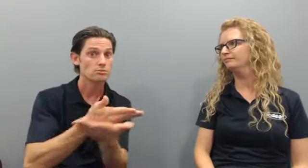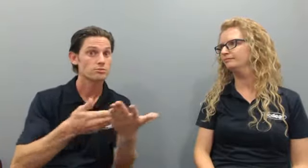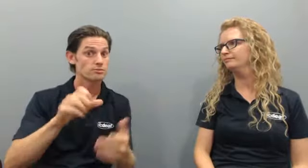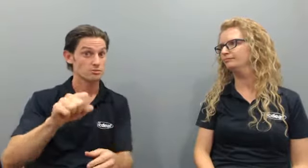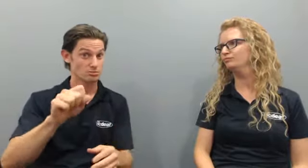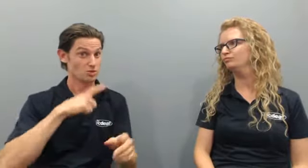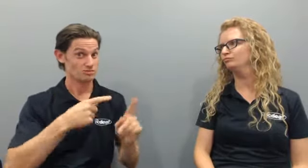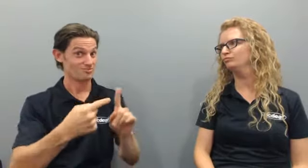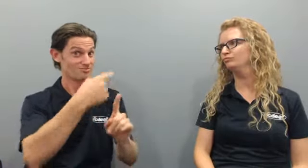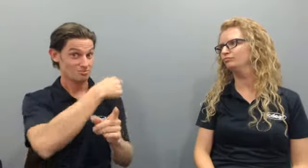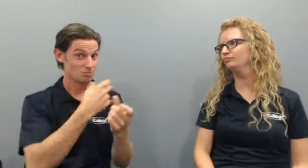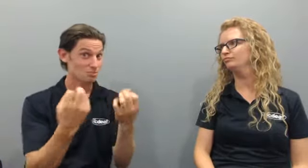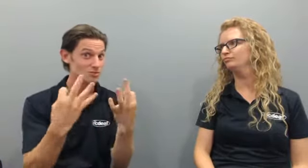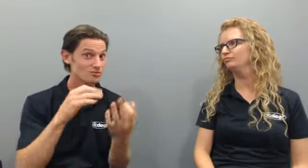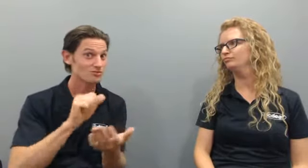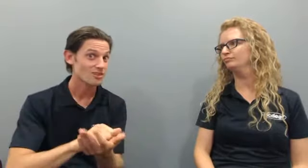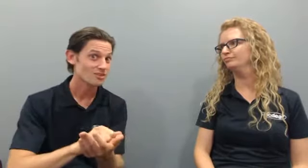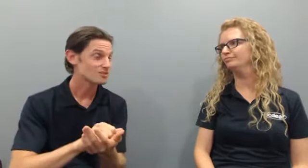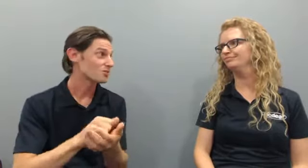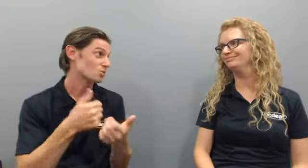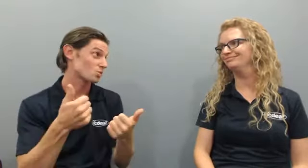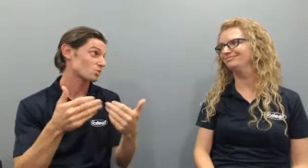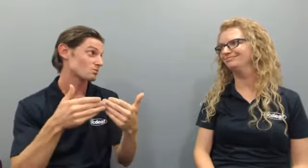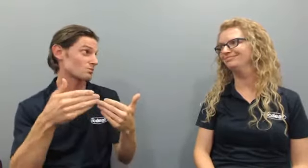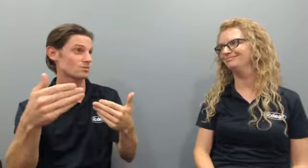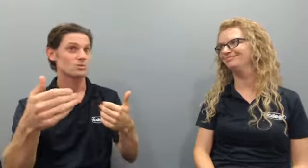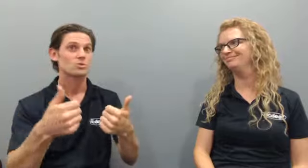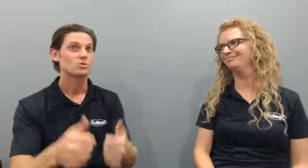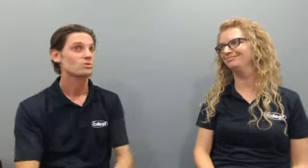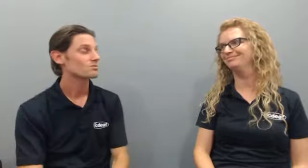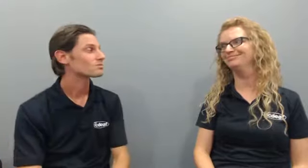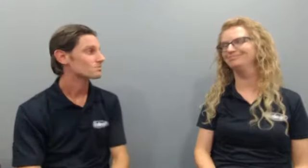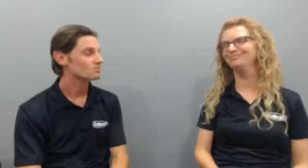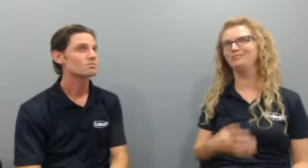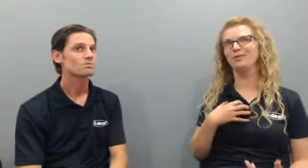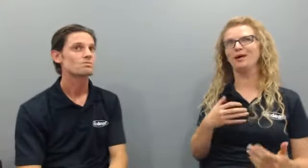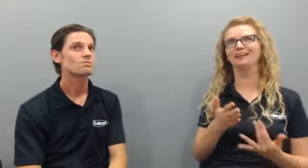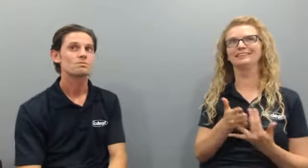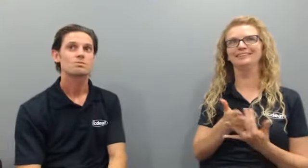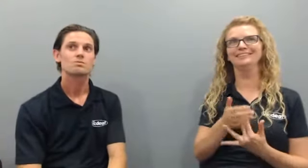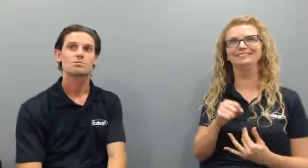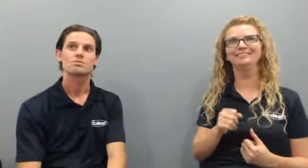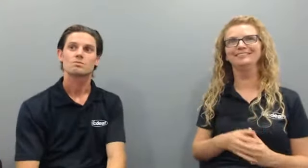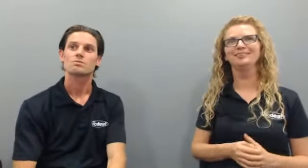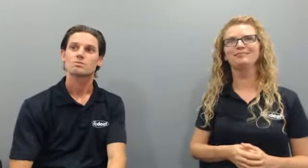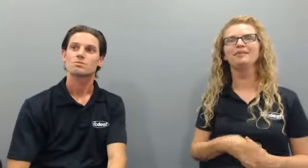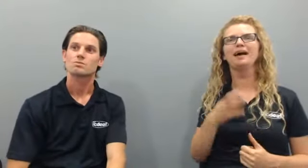able to have interpreters at things like will discussions, because you're right, in the past there's never been that opportunity. So it means there's